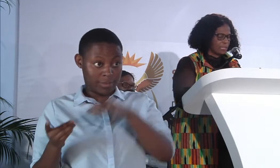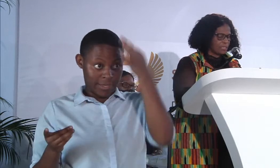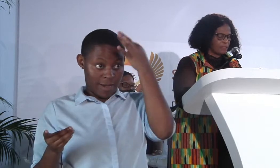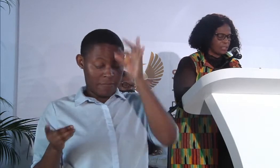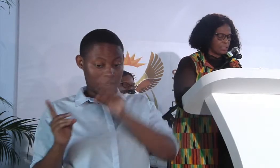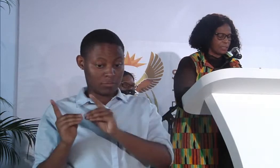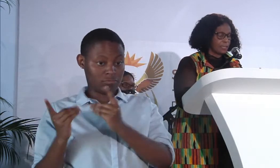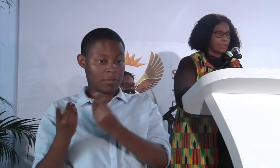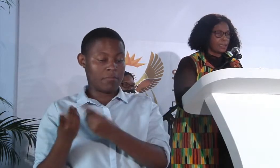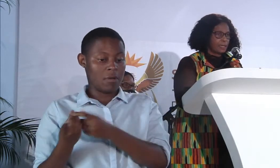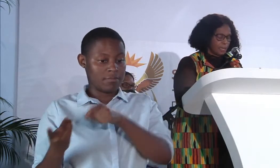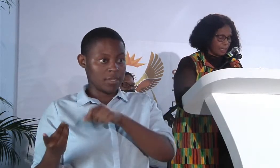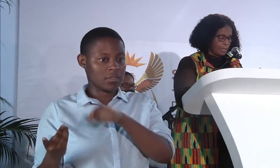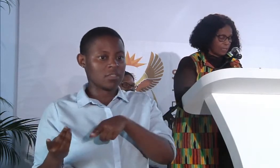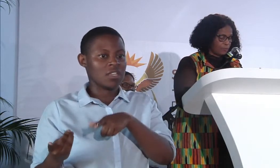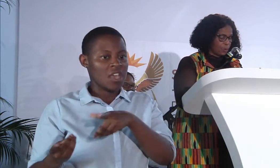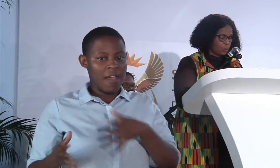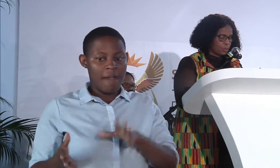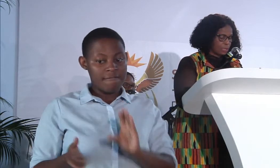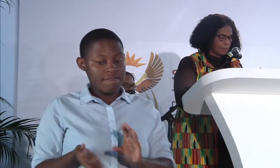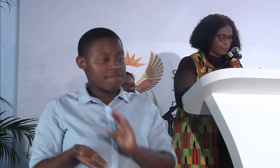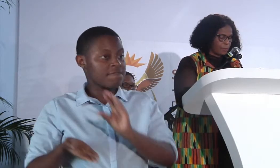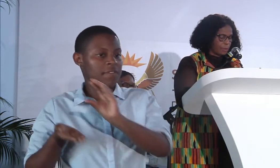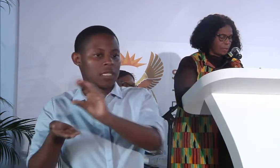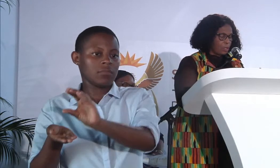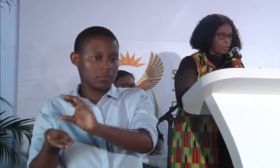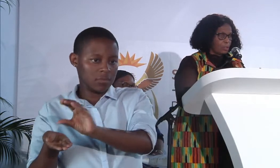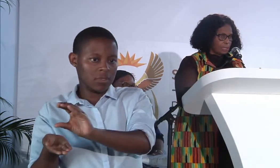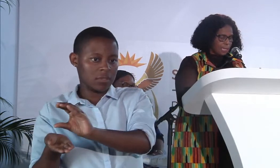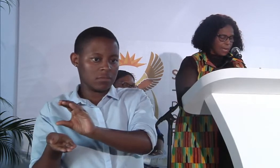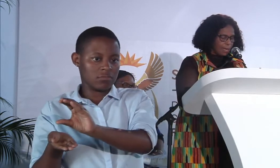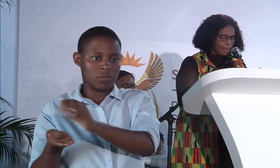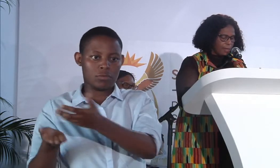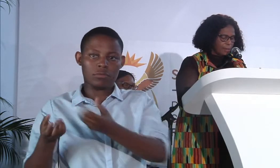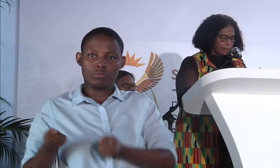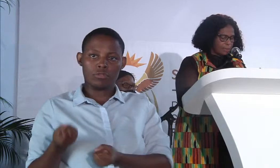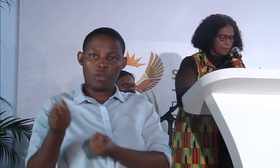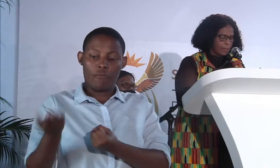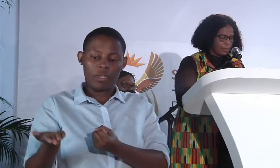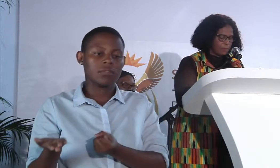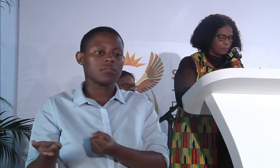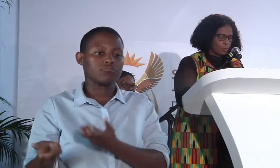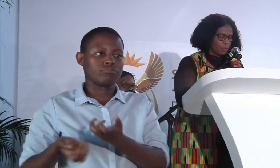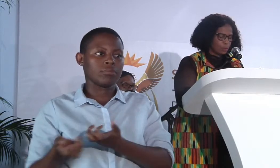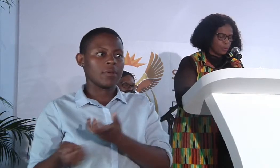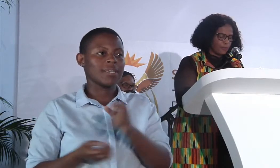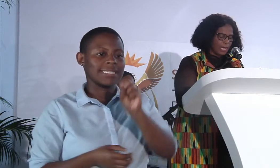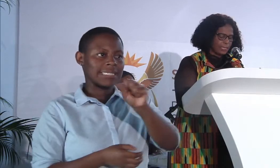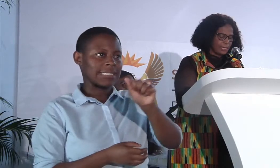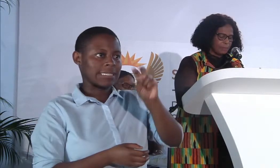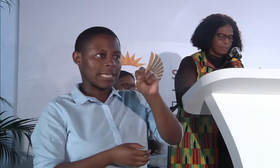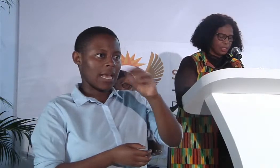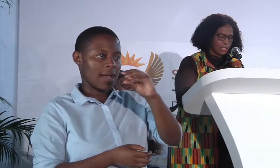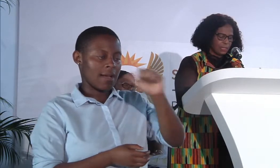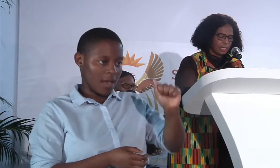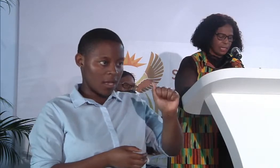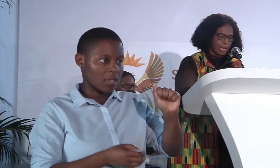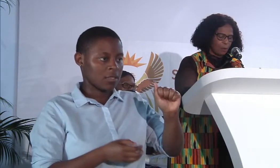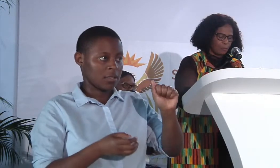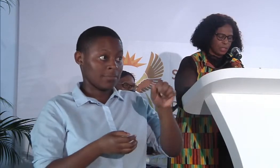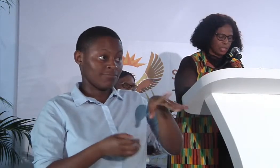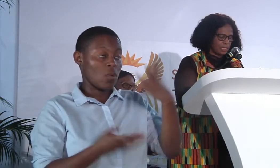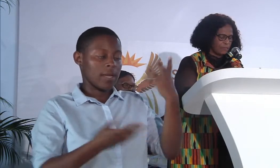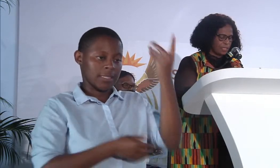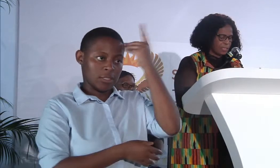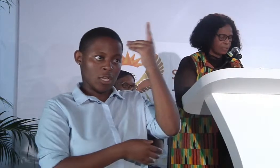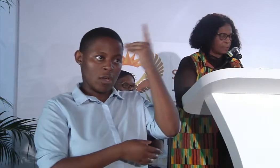treatment services as follows. Sanka Durban, which provides inpatient and